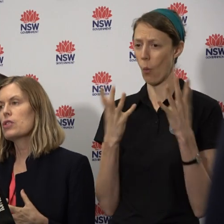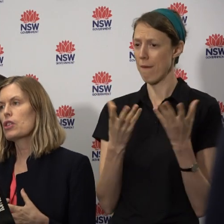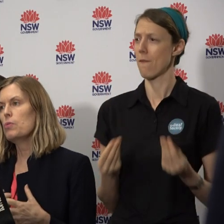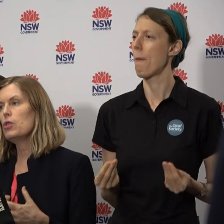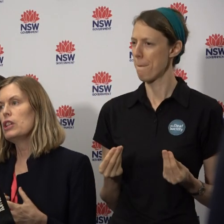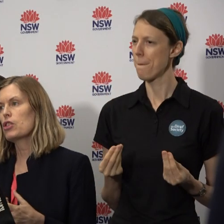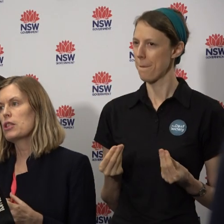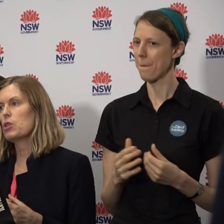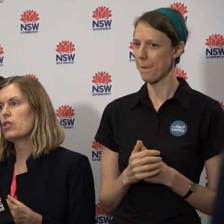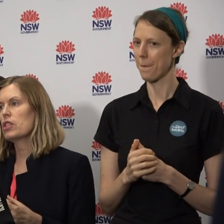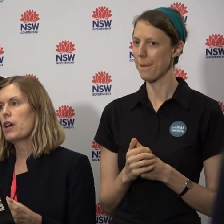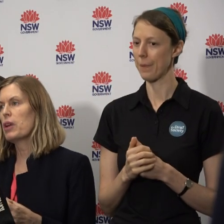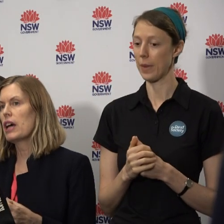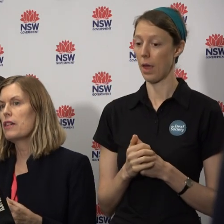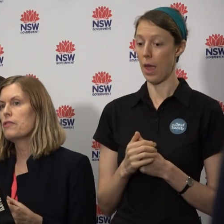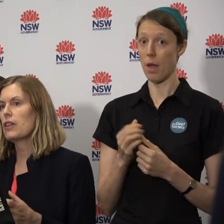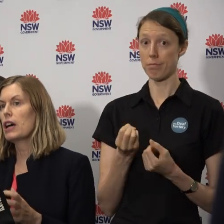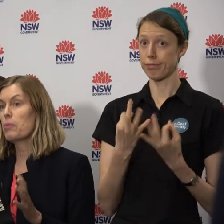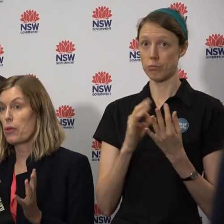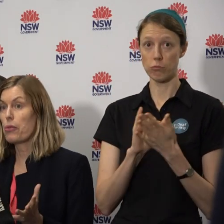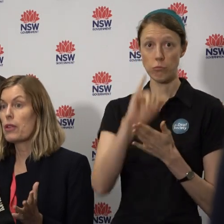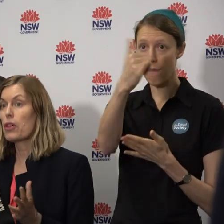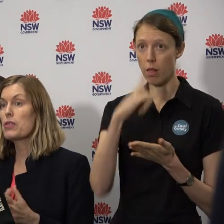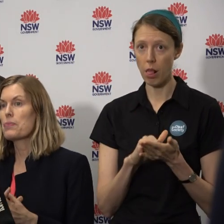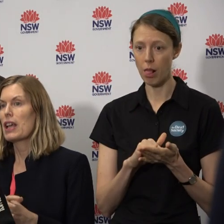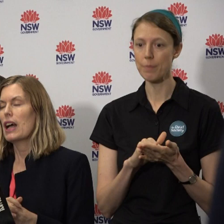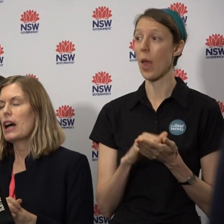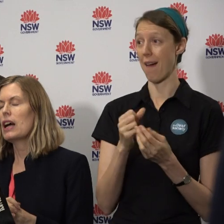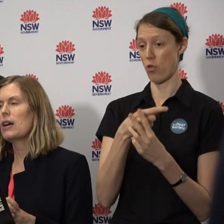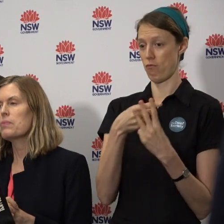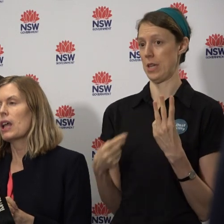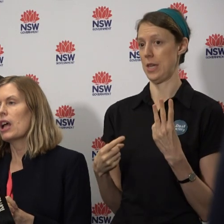of those community transmissions, and we have 3 of those,